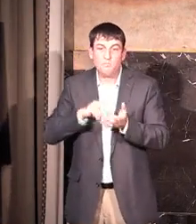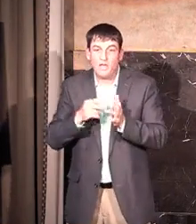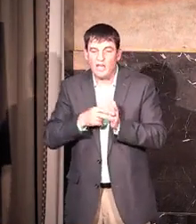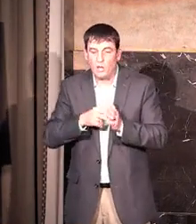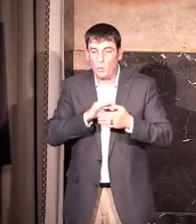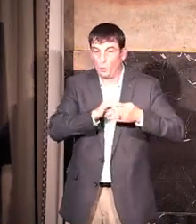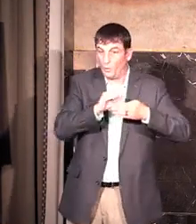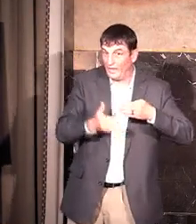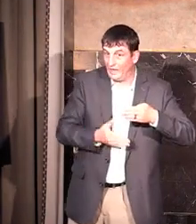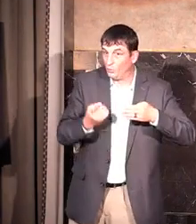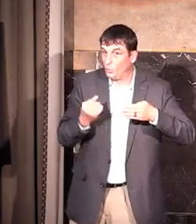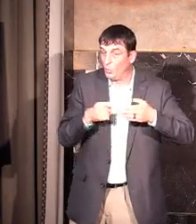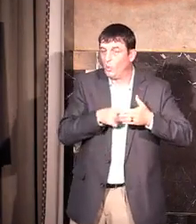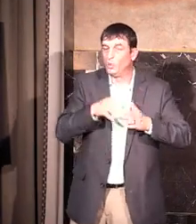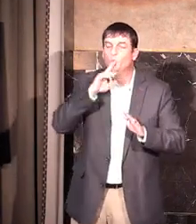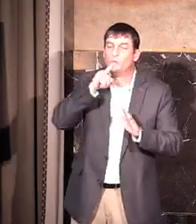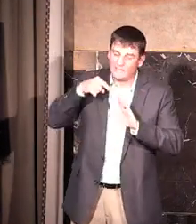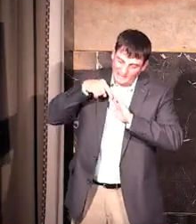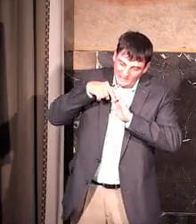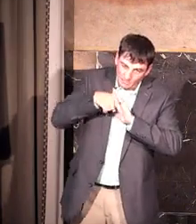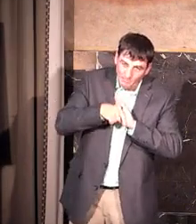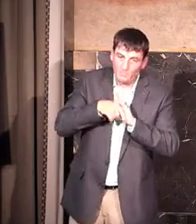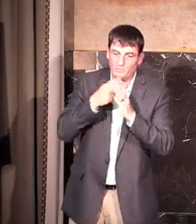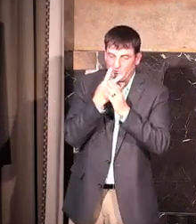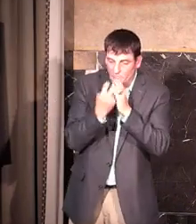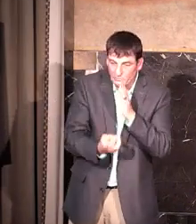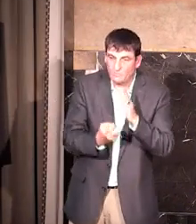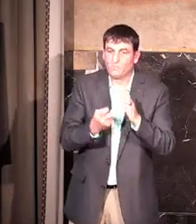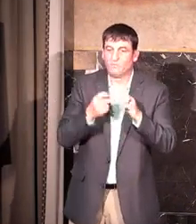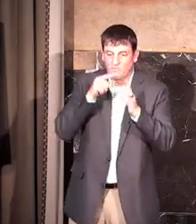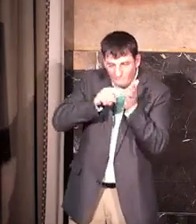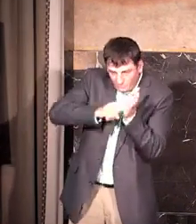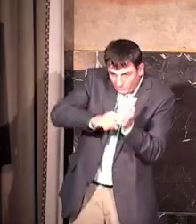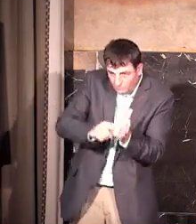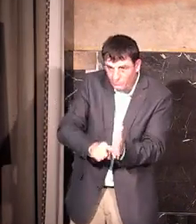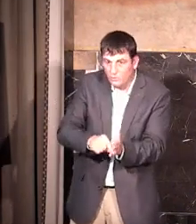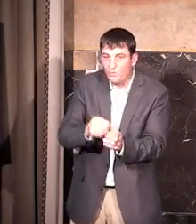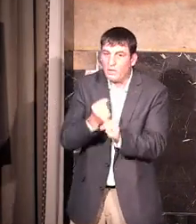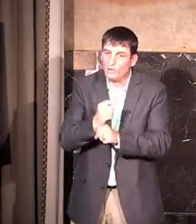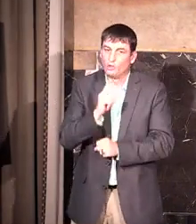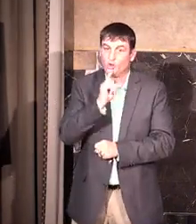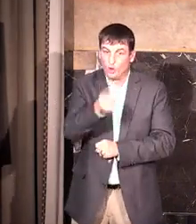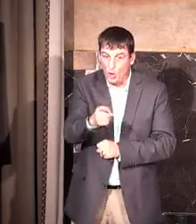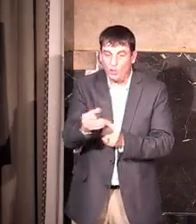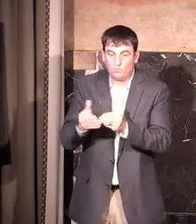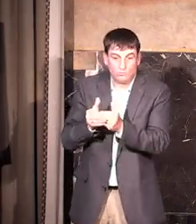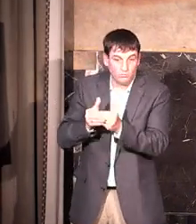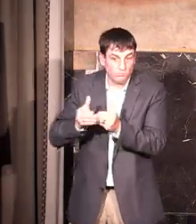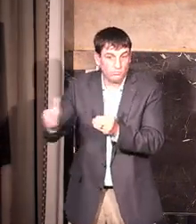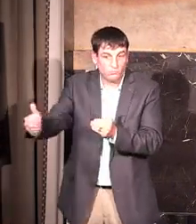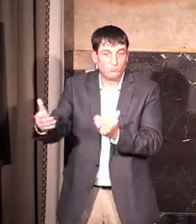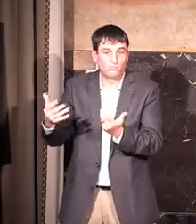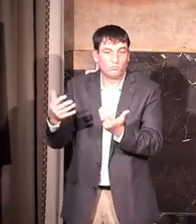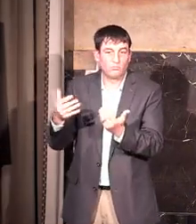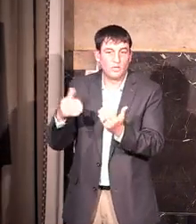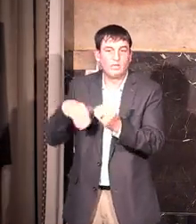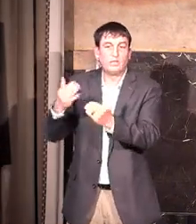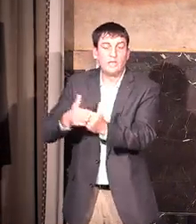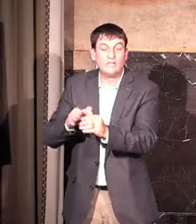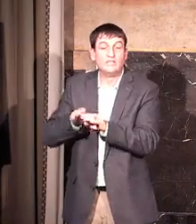really digging into the data and trying to make sure that we move forward in a way that is